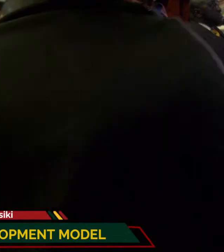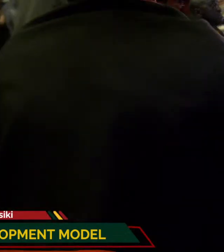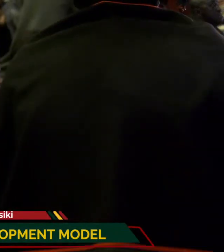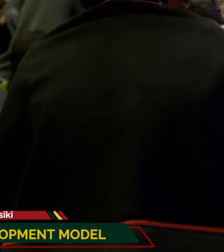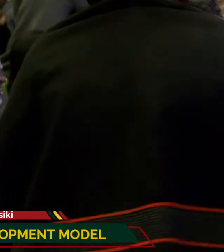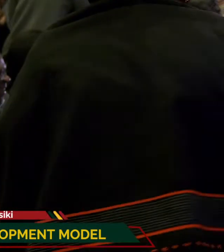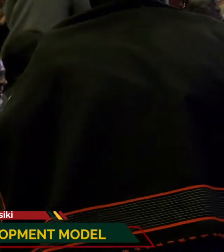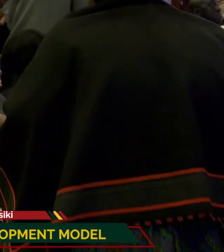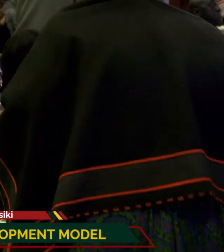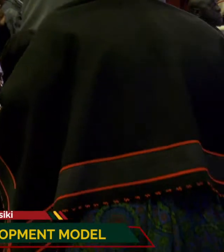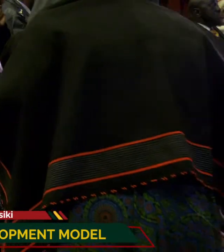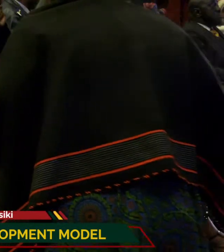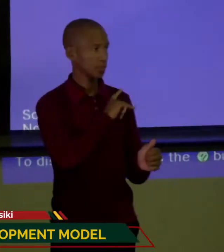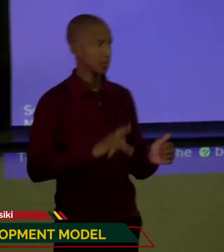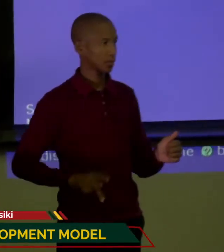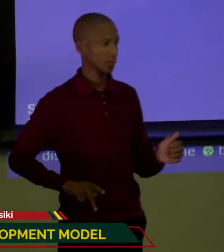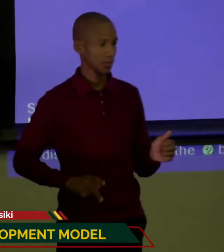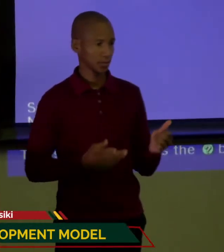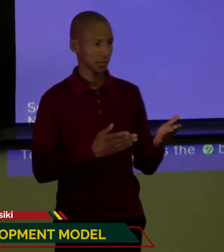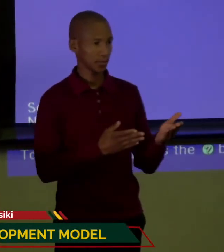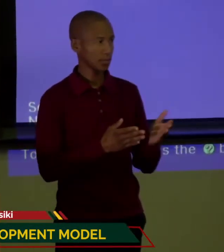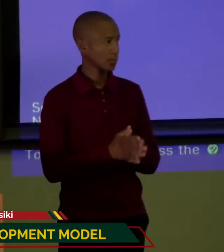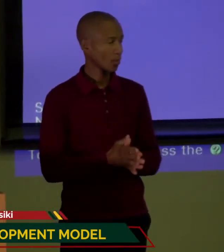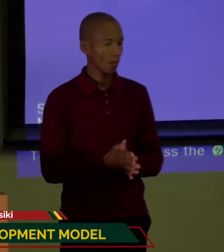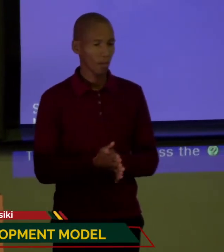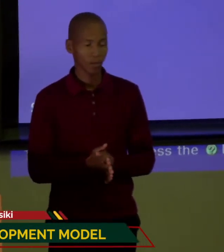Deputy President,